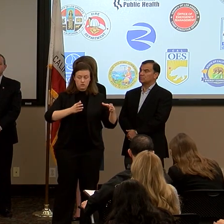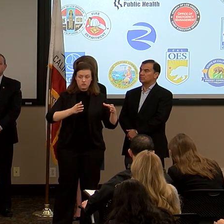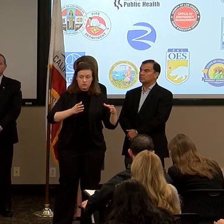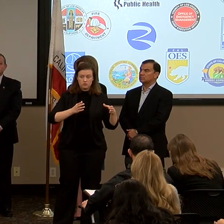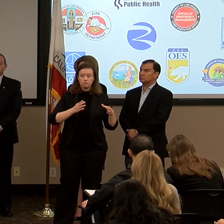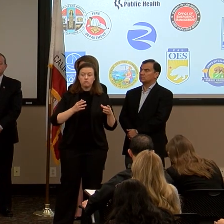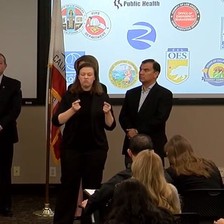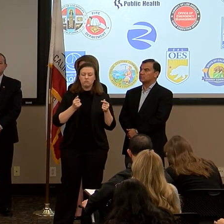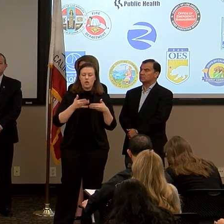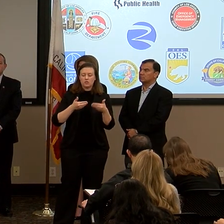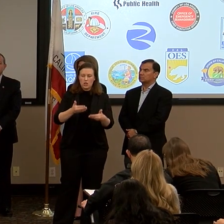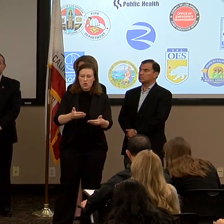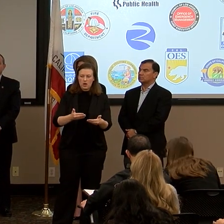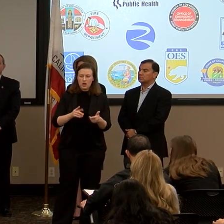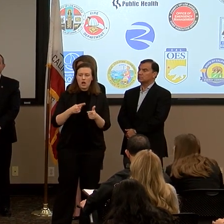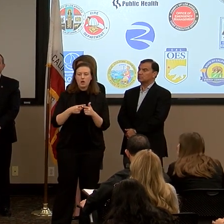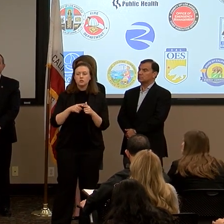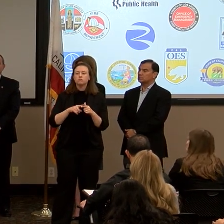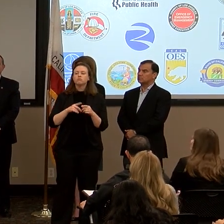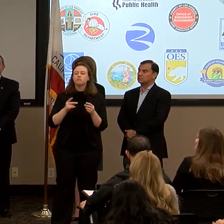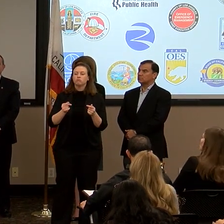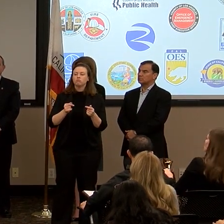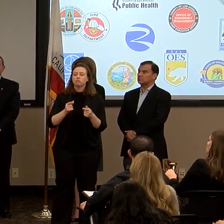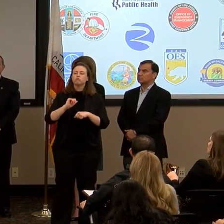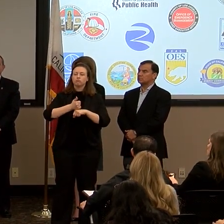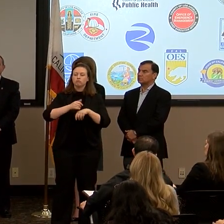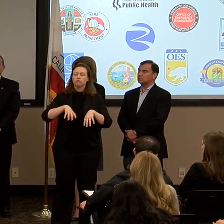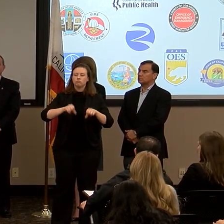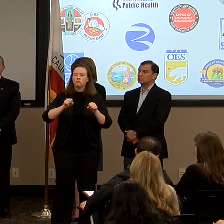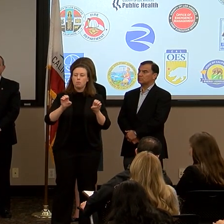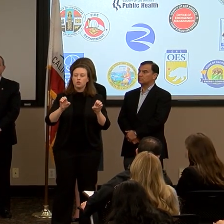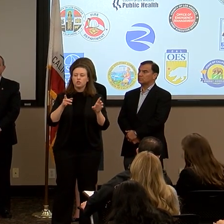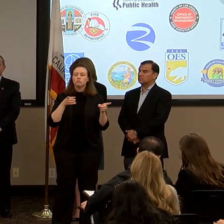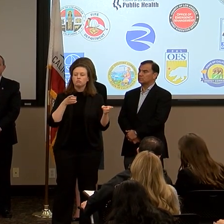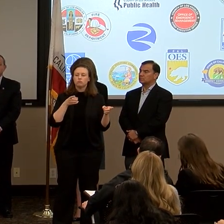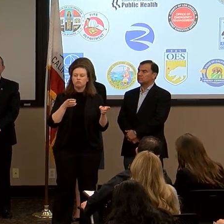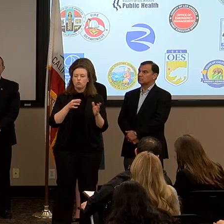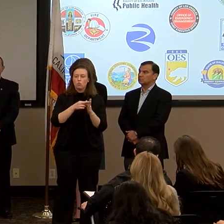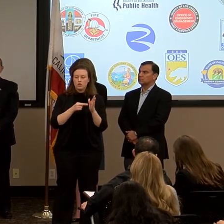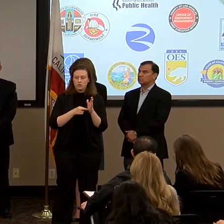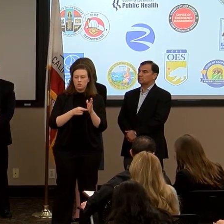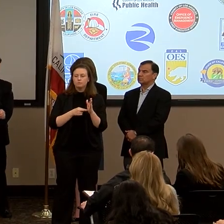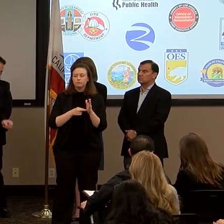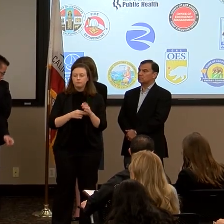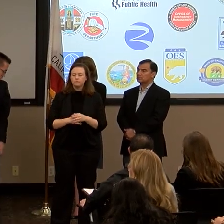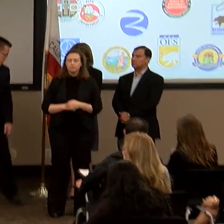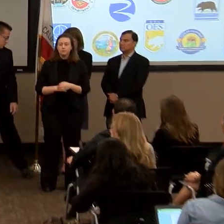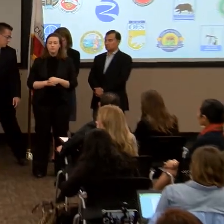accelerated that and put that straight away into emergency regulations effective right at the beginning of February.